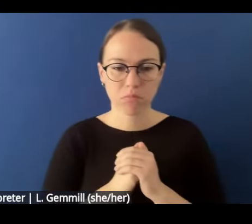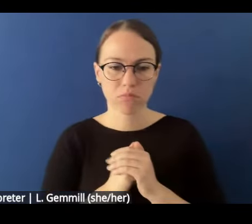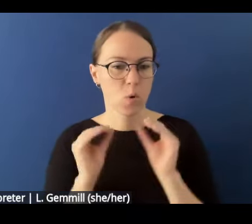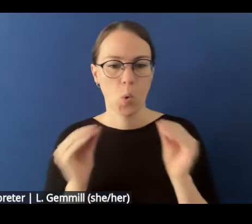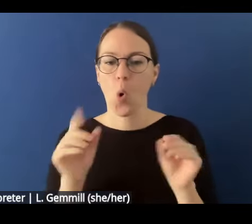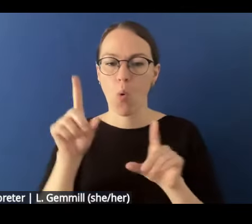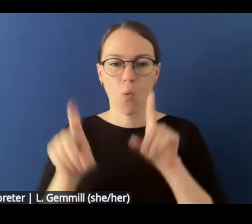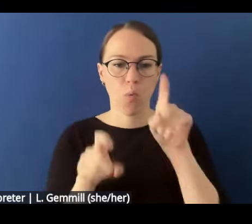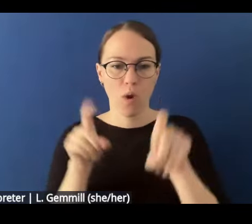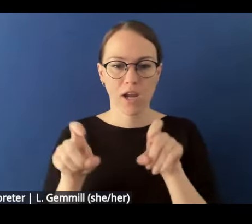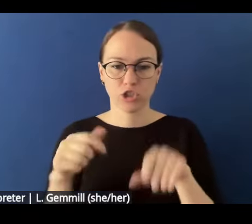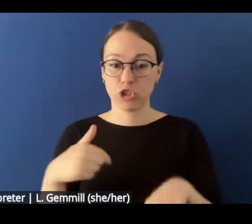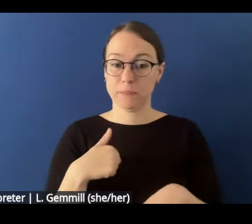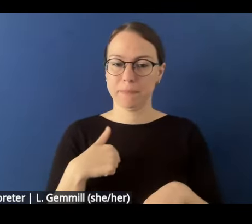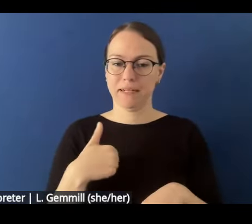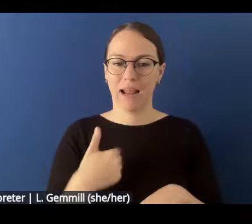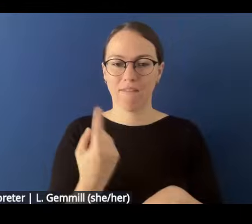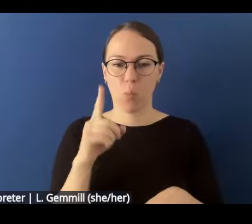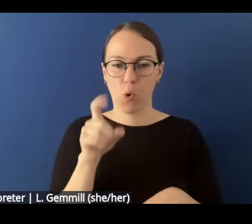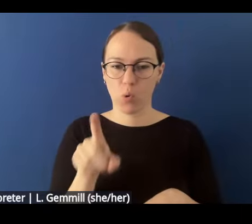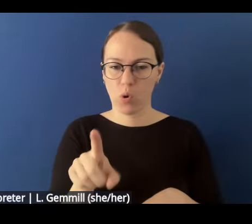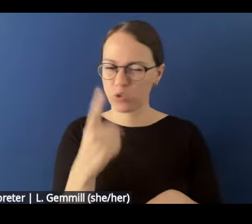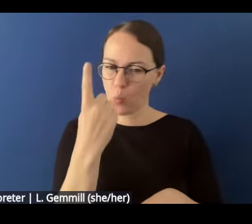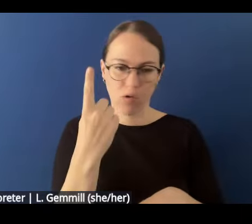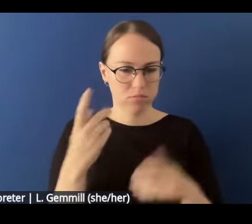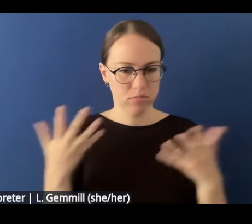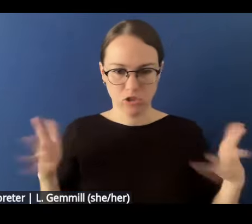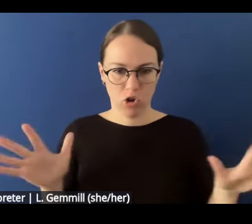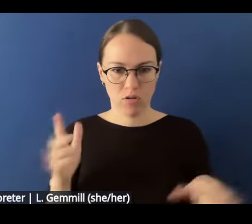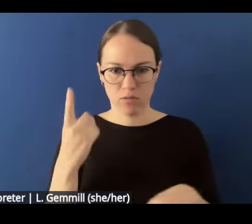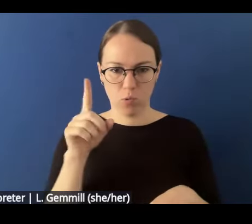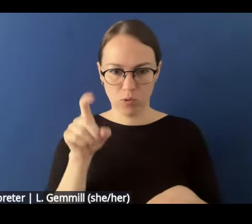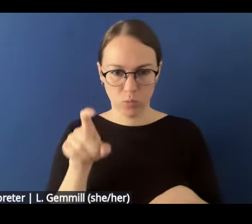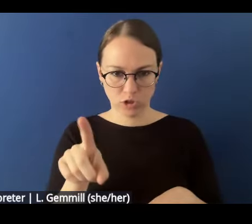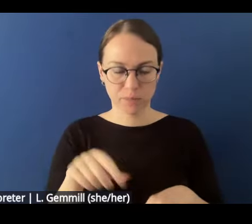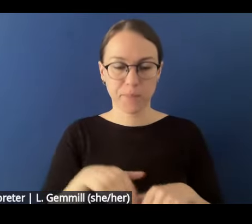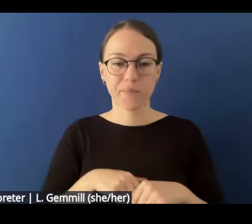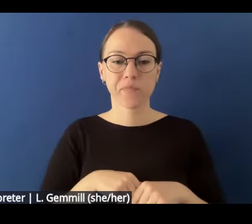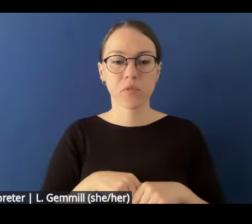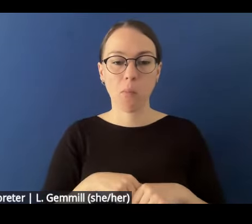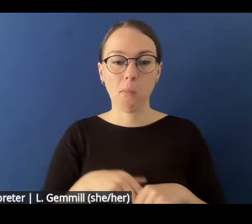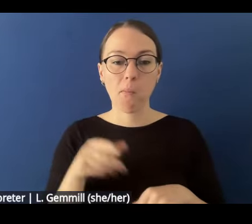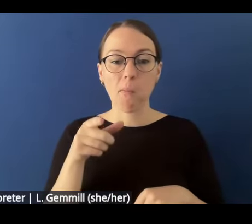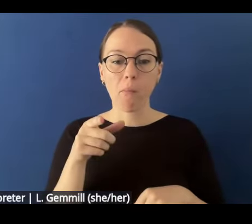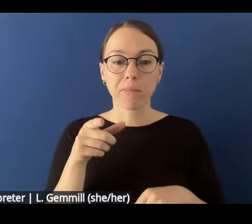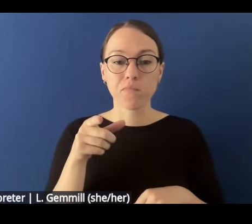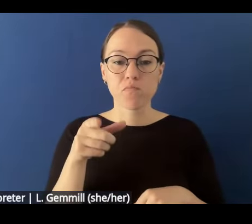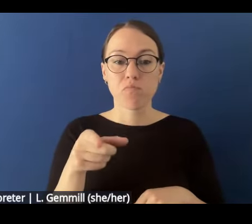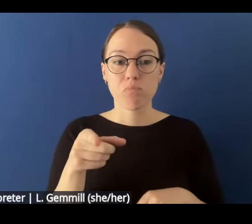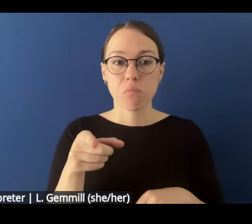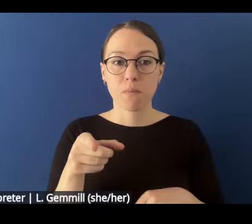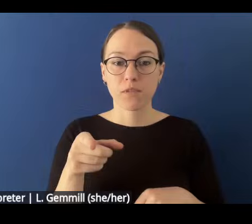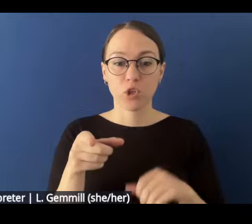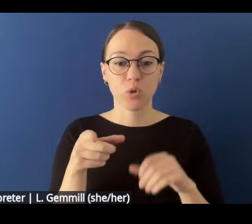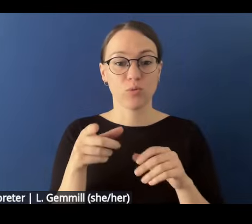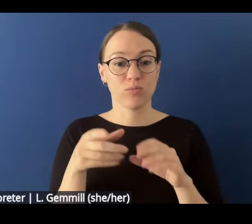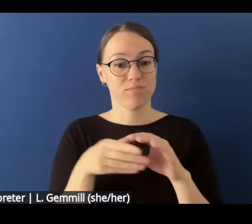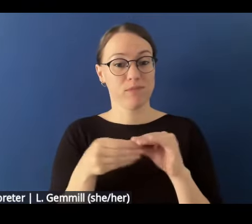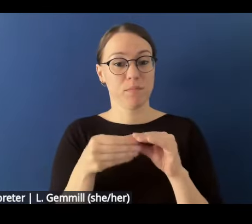only gonna ask one, I only need an answer to one question. When you spoke in your public comment, you mentioned